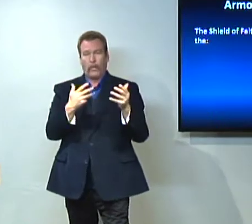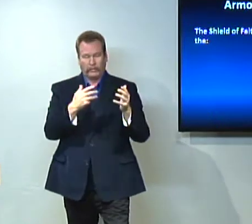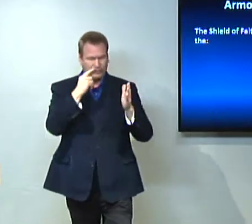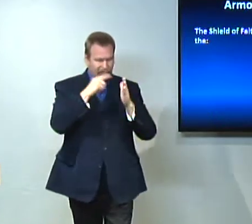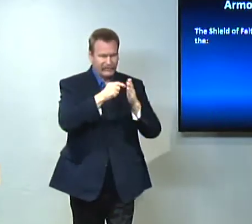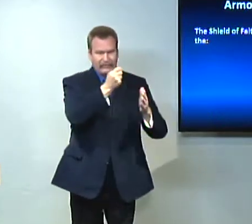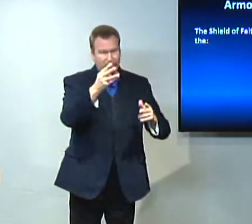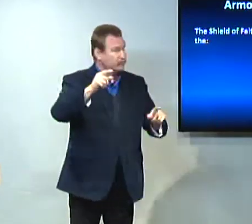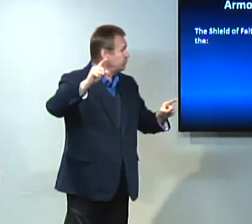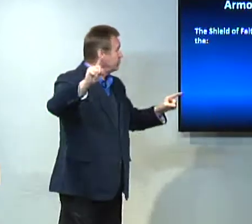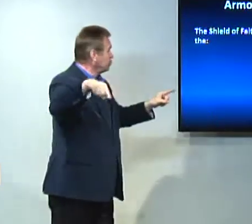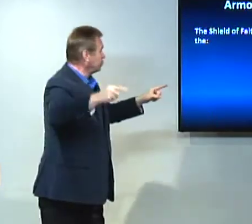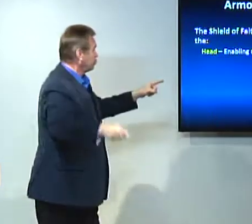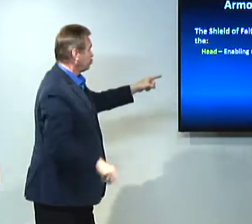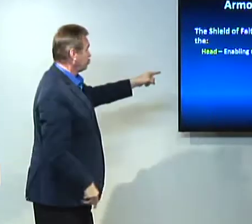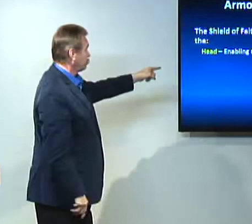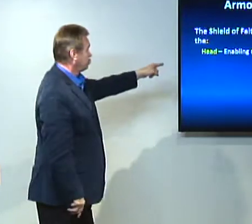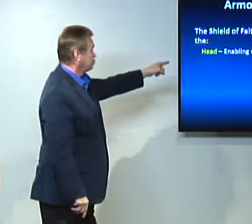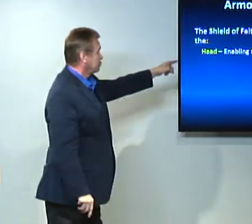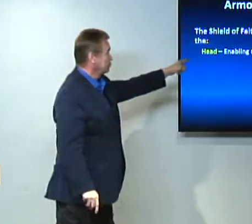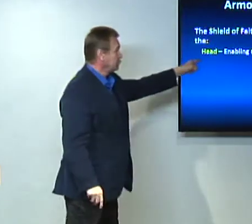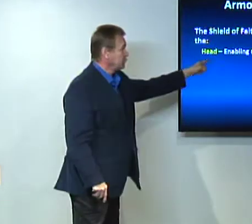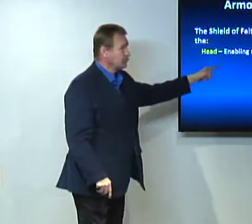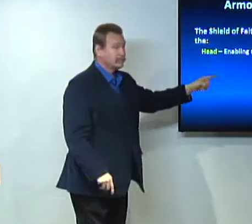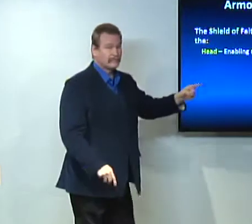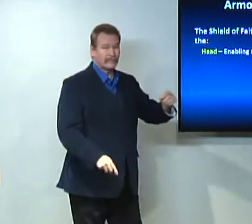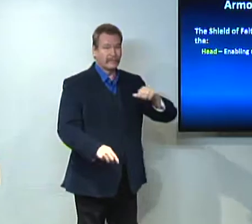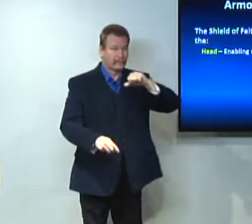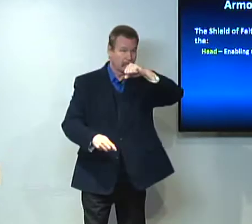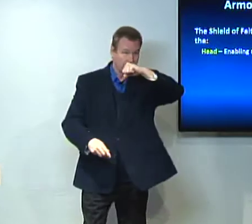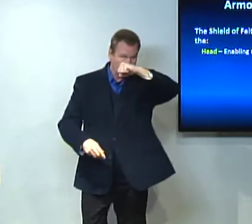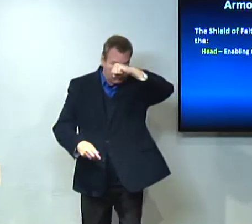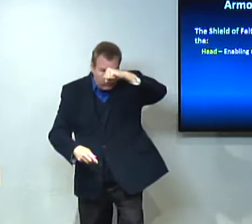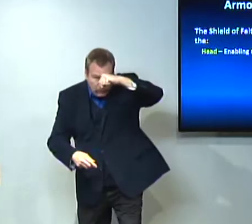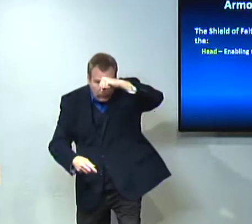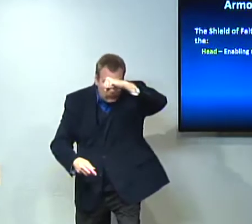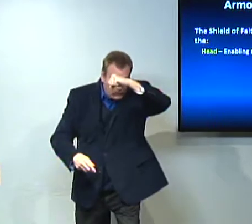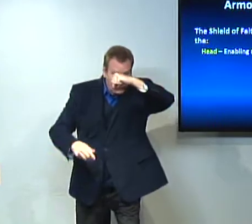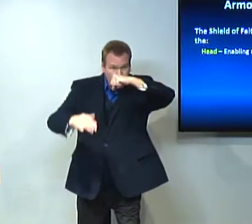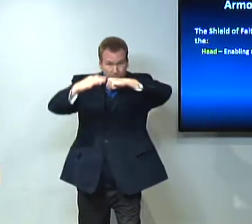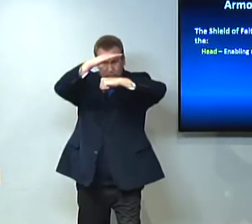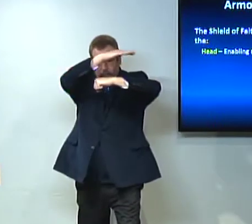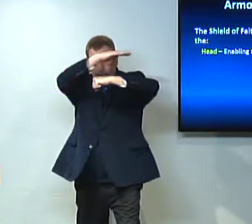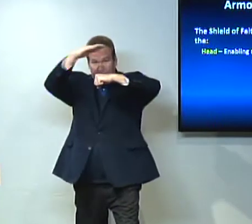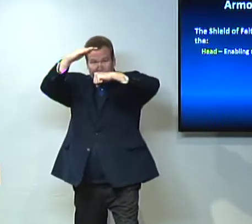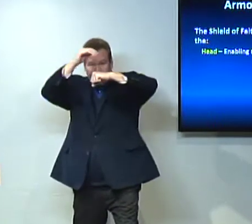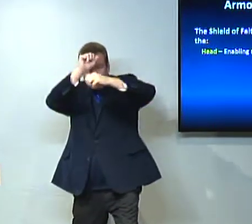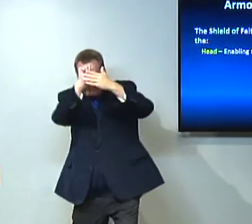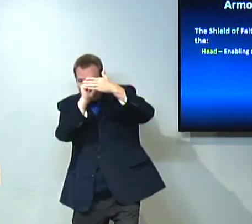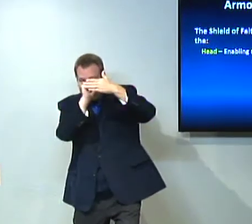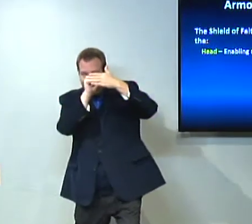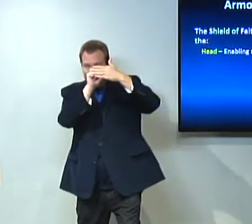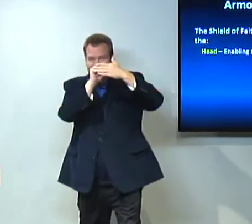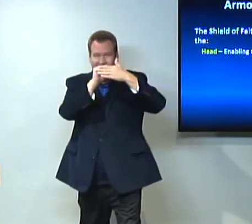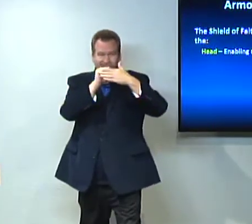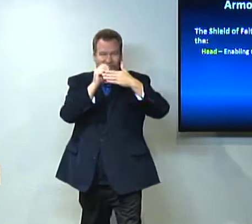And so, faith protects. If you get down low